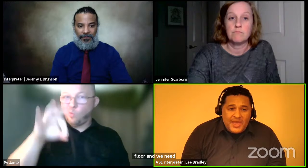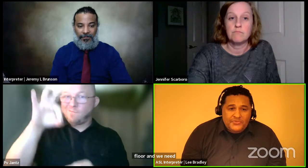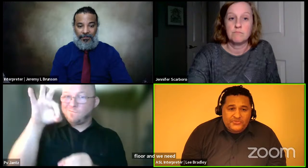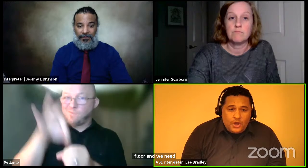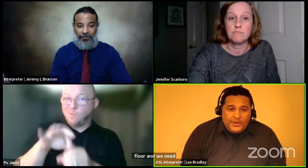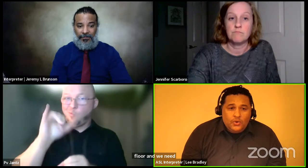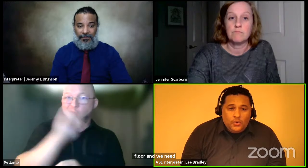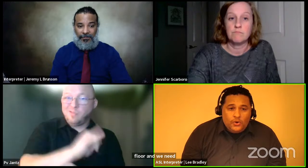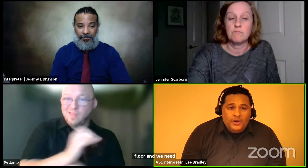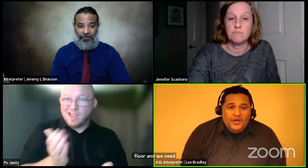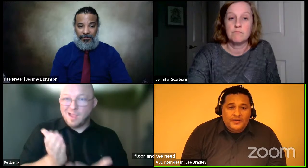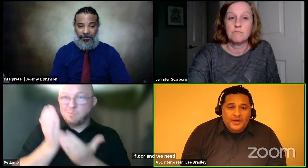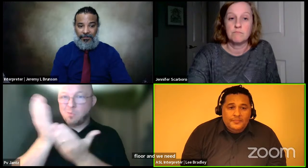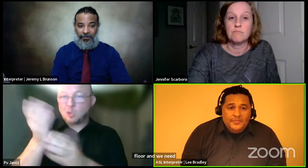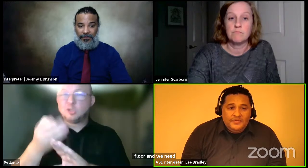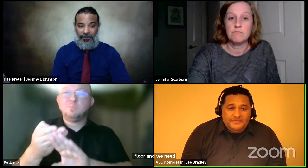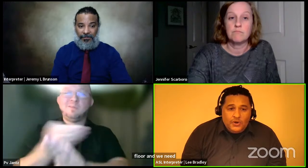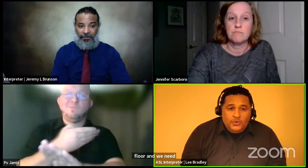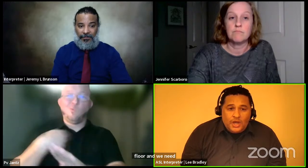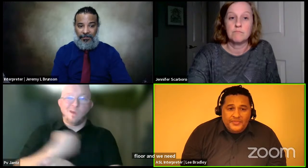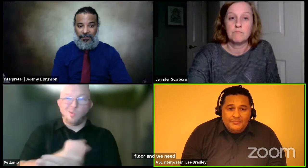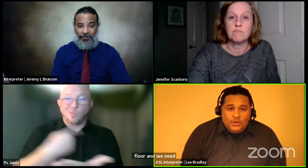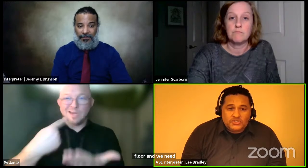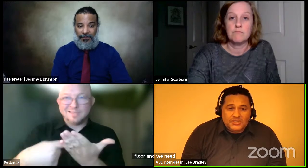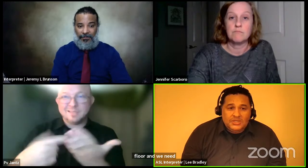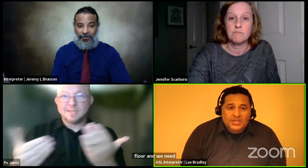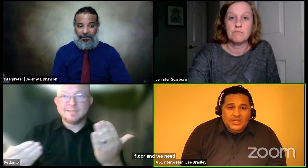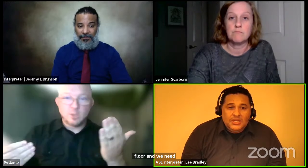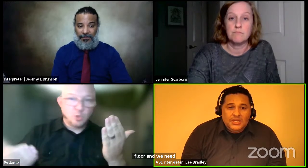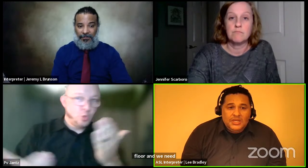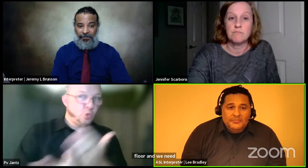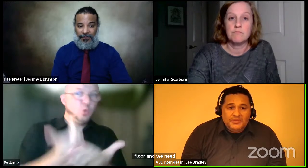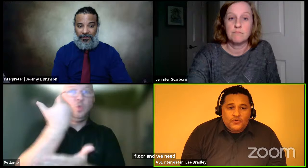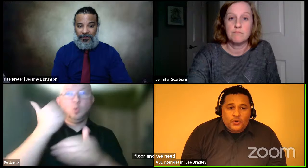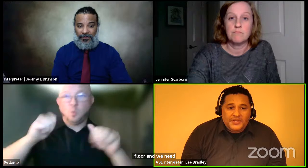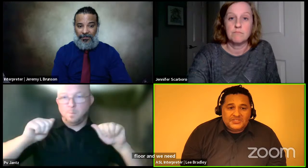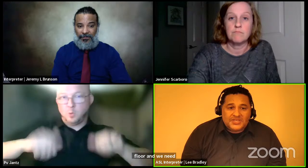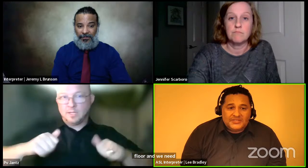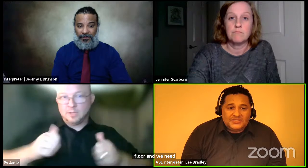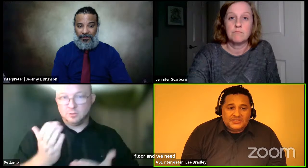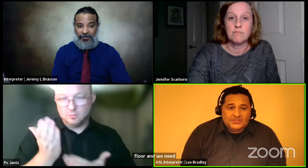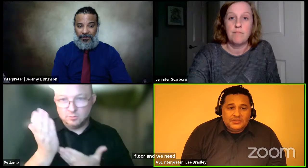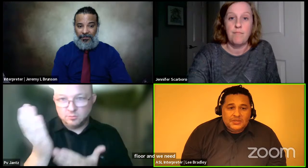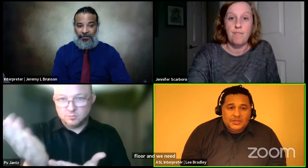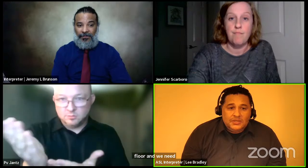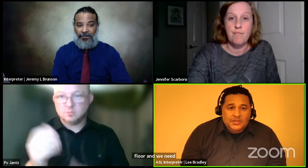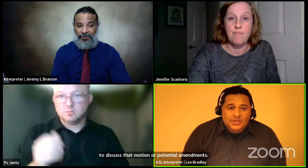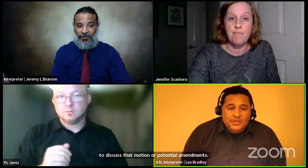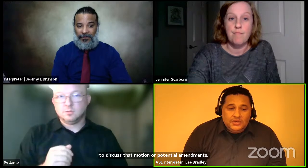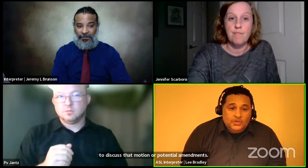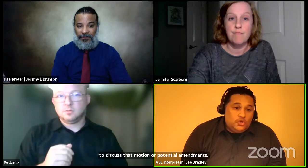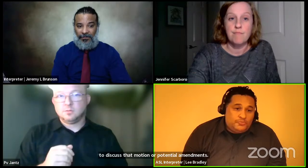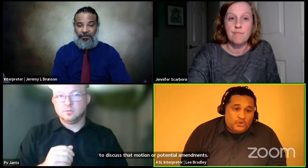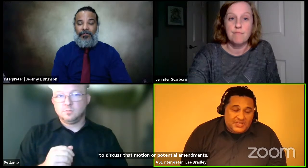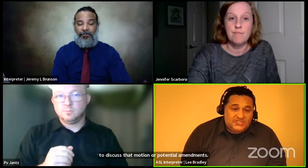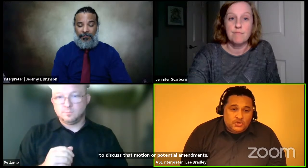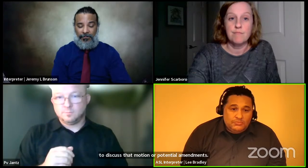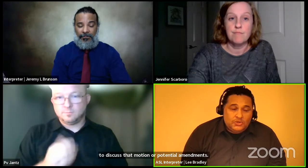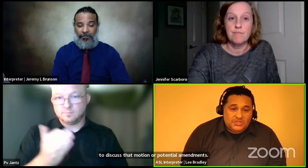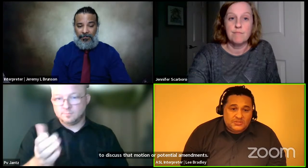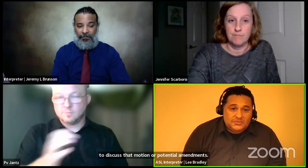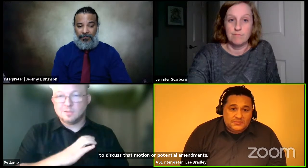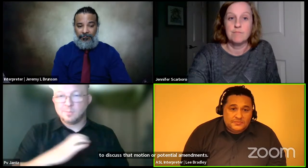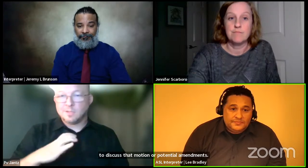We can withdraw it or vote on that motion before we discuss new